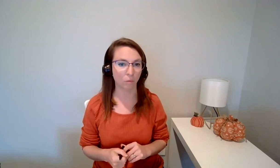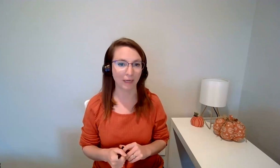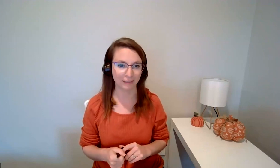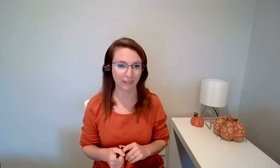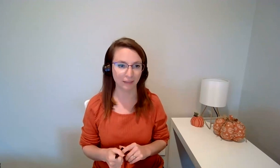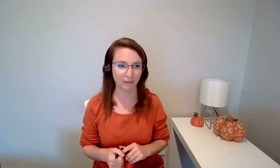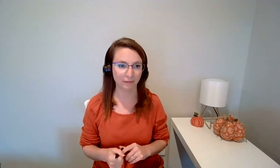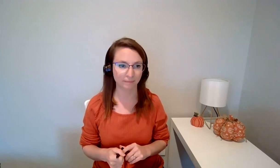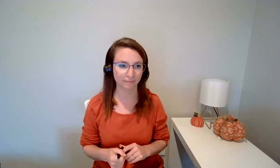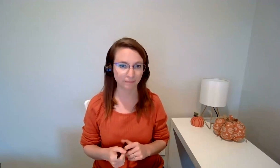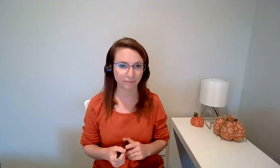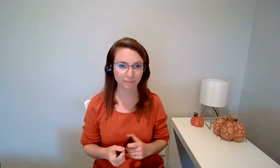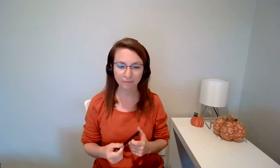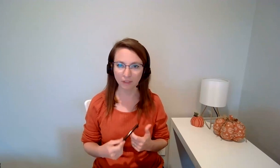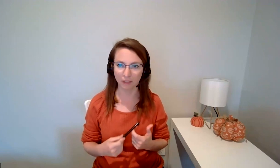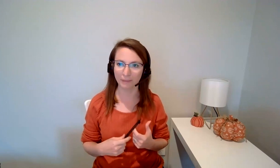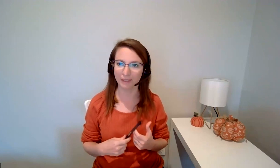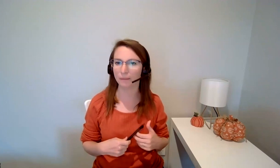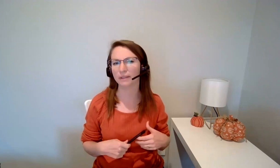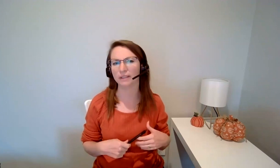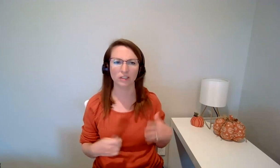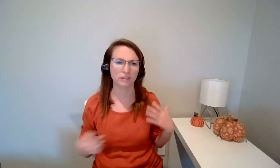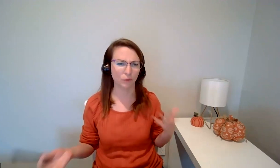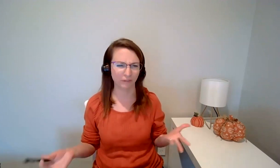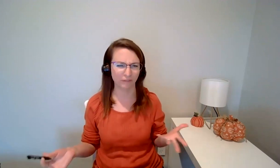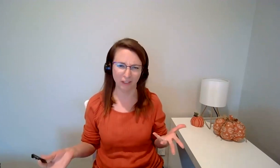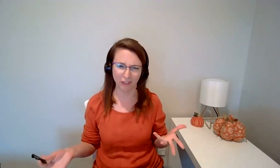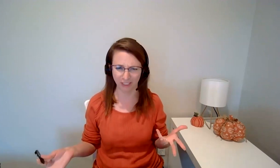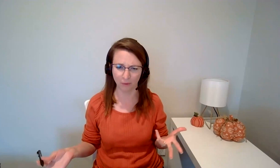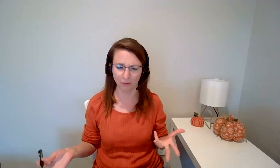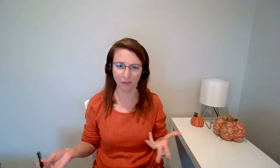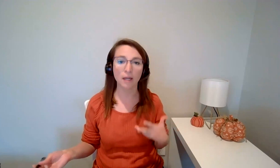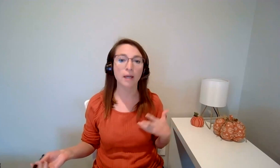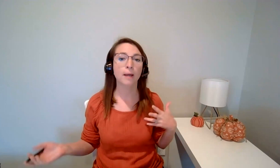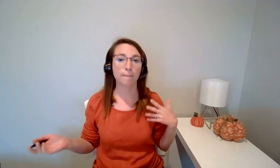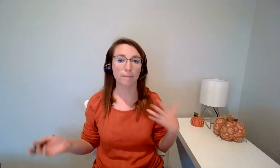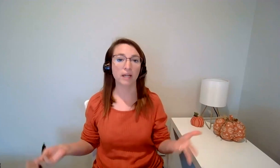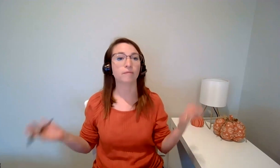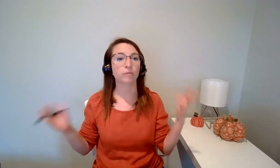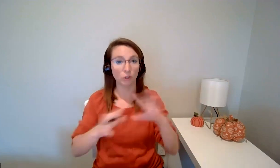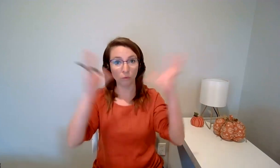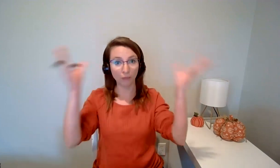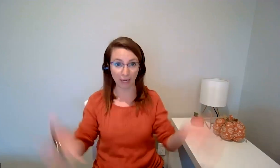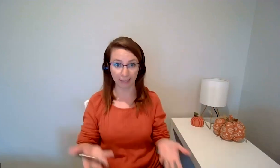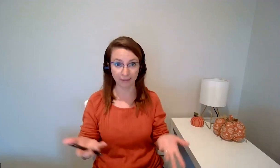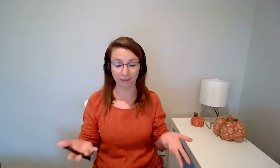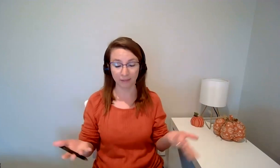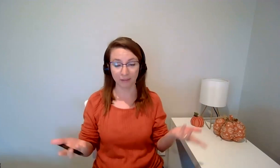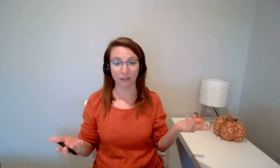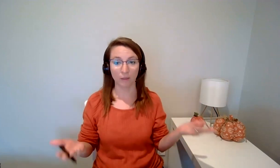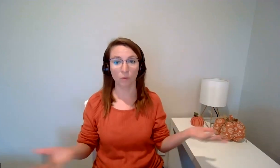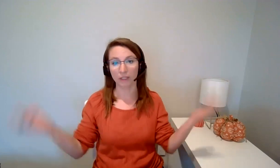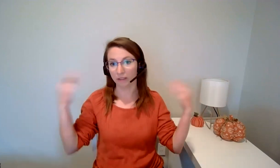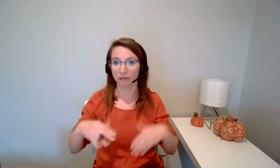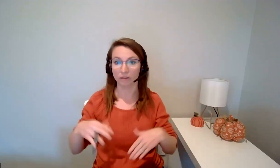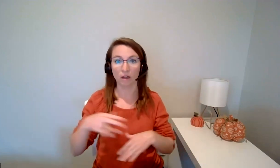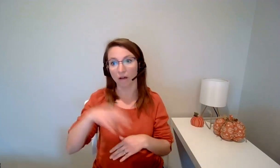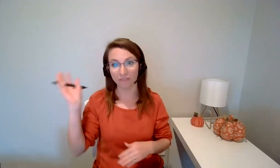called Wisant. I typically charge $45 an hour, but for you guys, I'm willing to knock